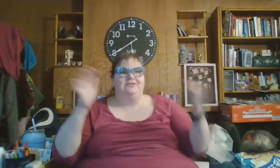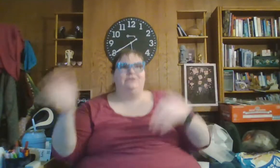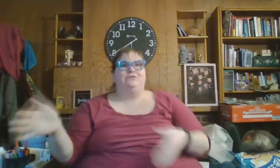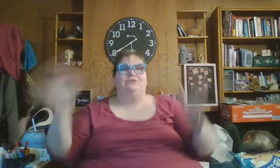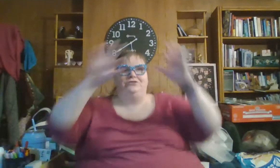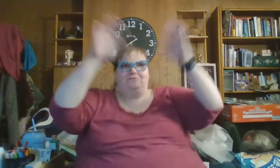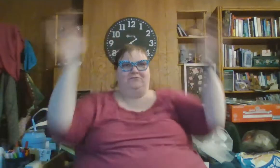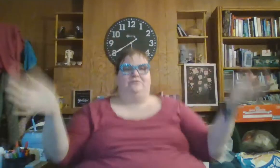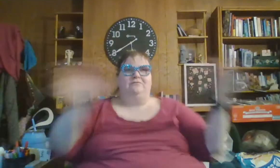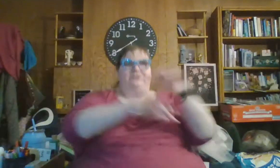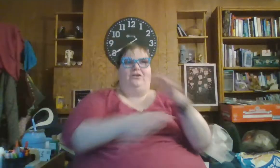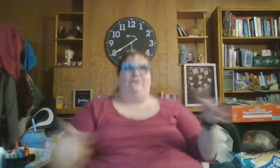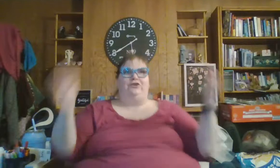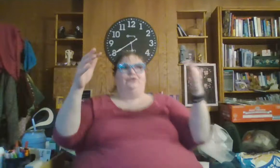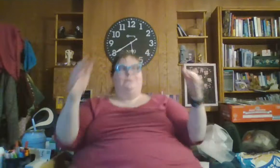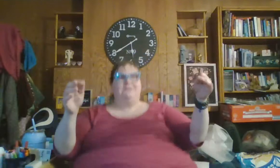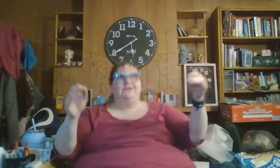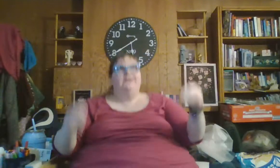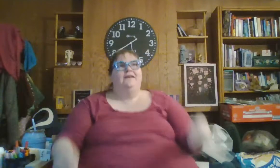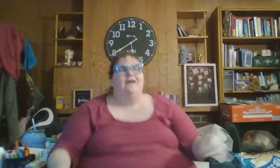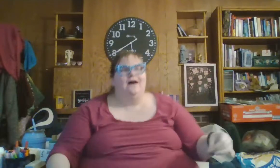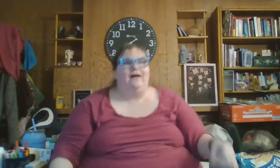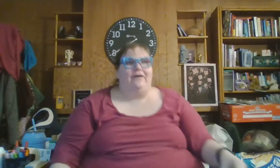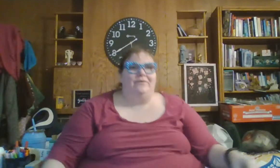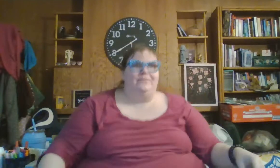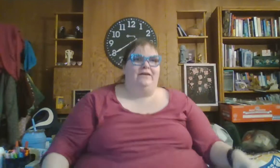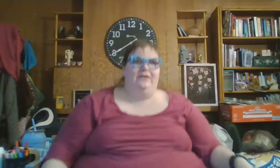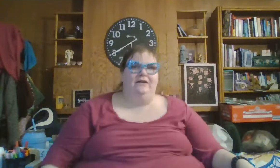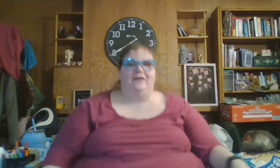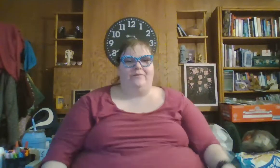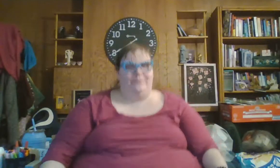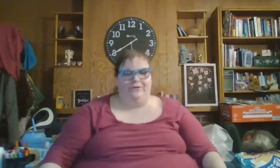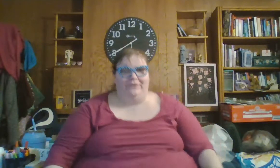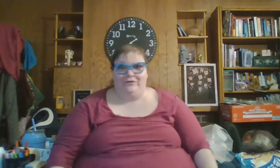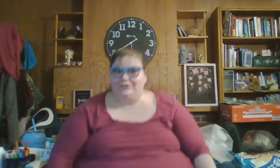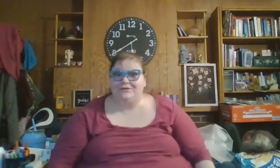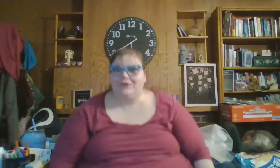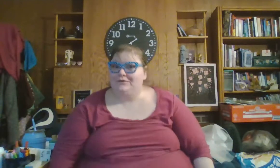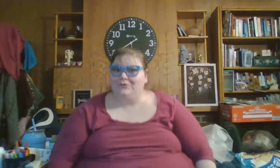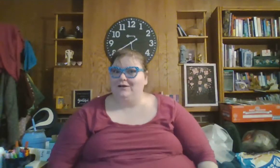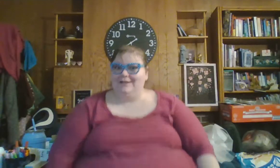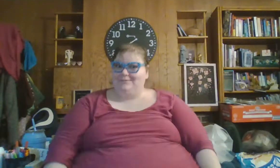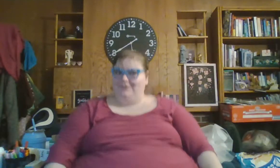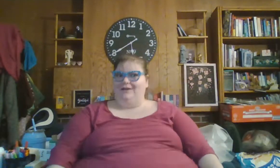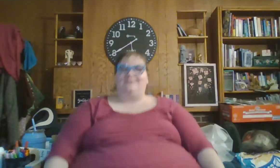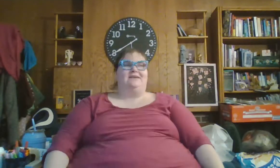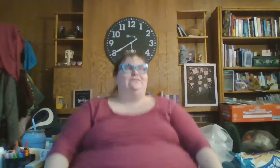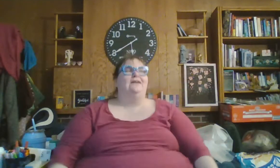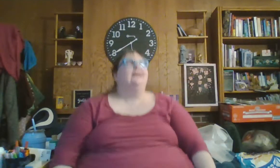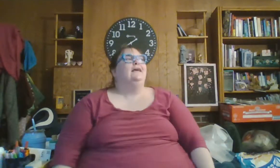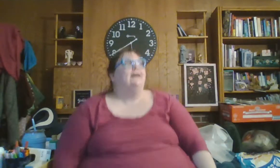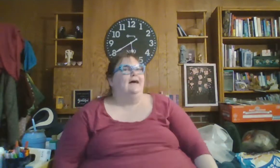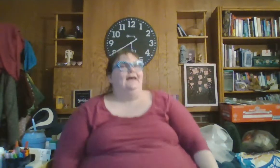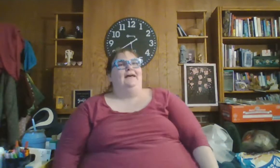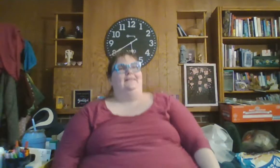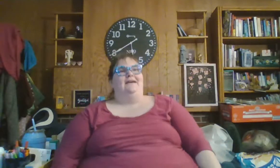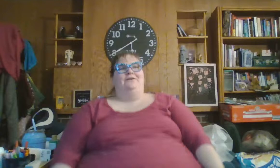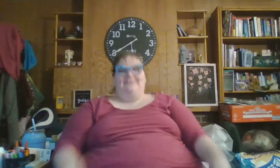2 shelf cubes a couple of years ago to organize my craft stuff. And they were still in